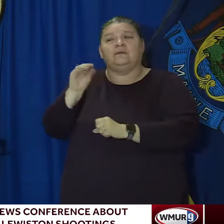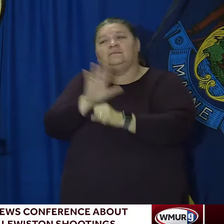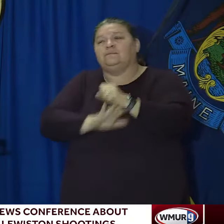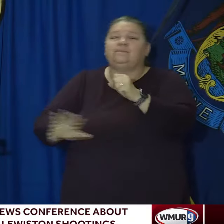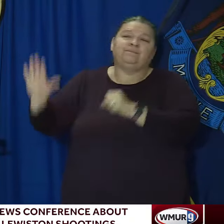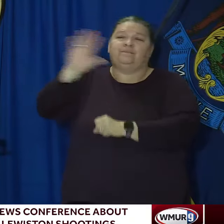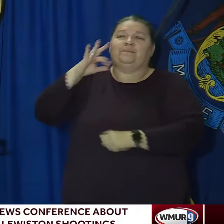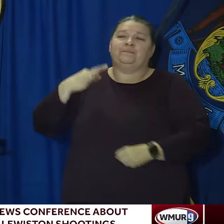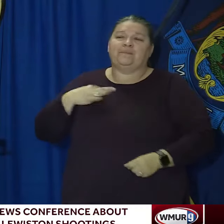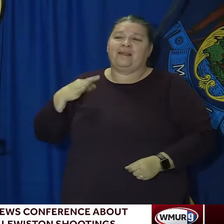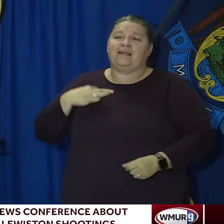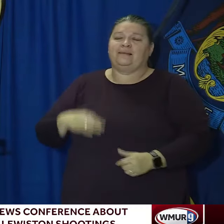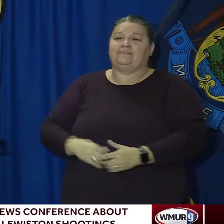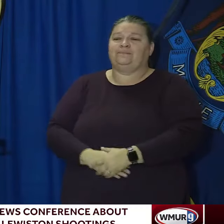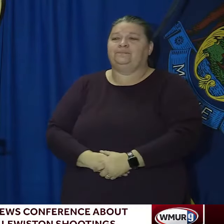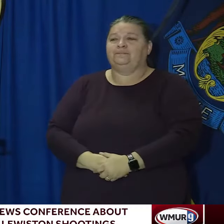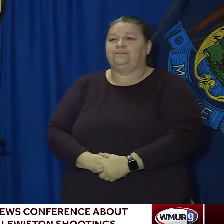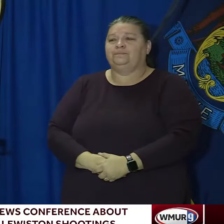I'll take a few questions.